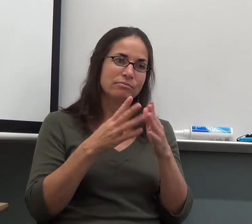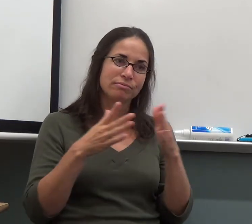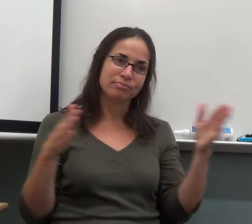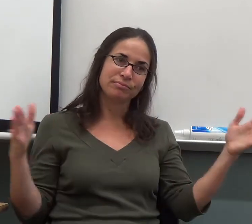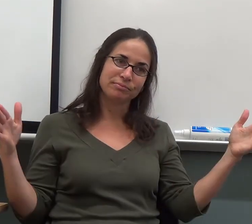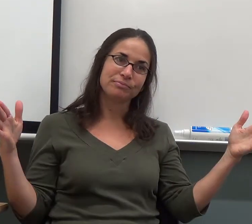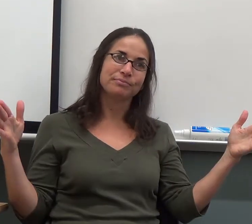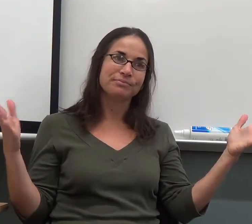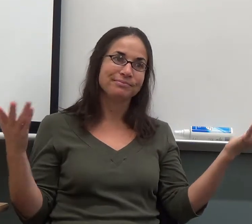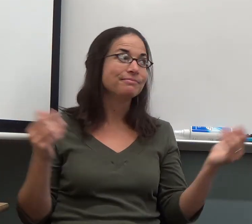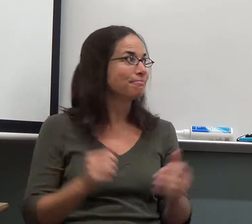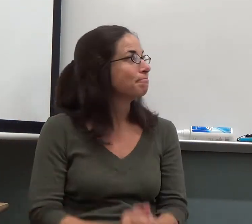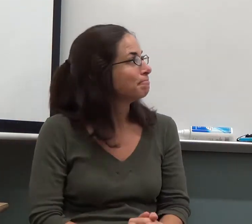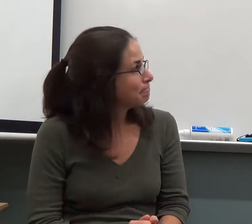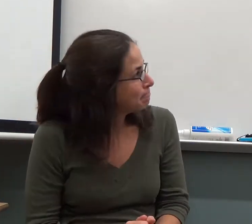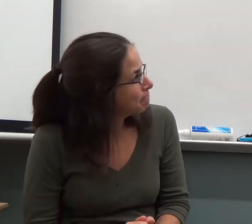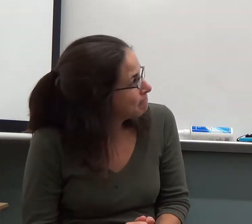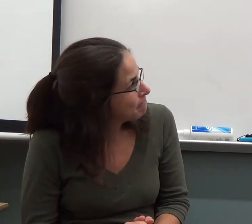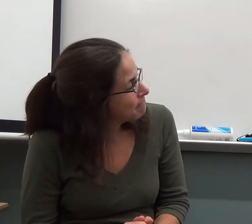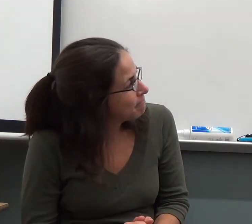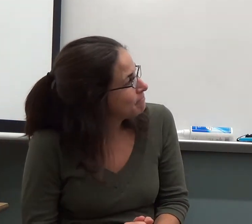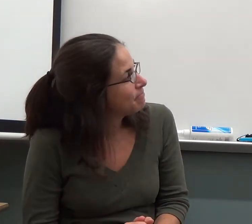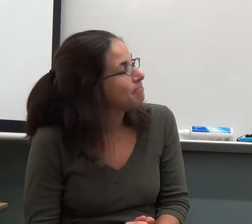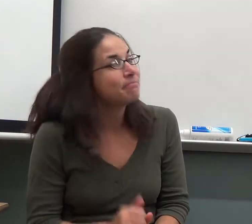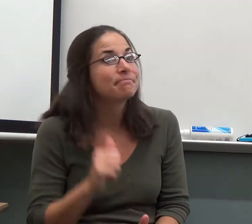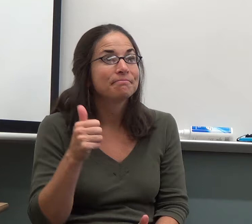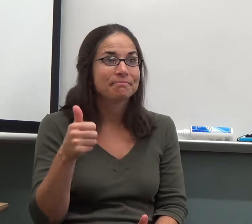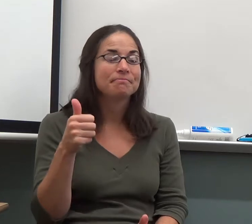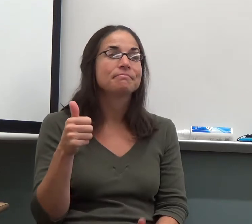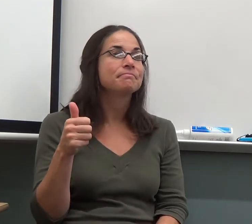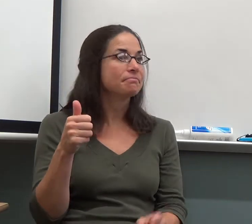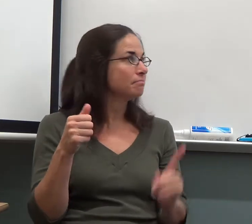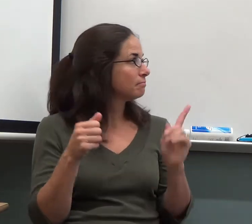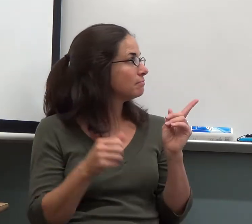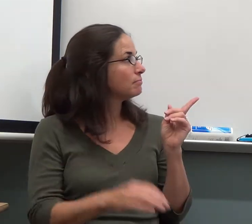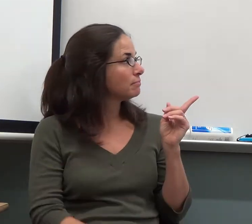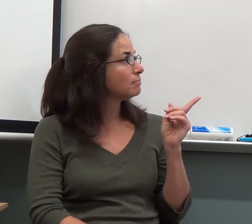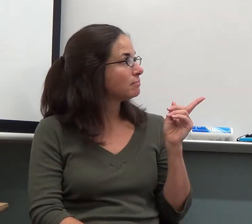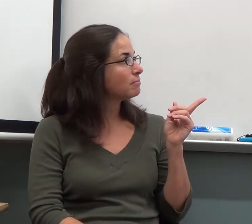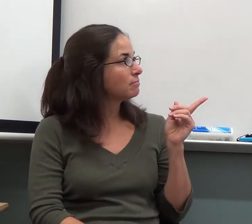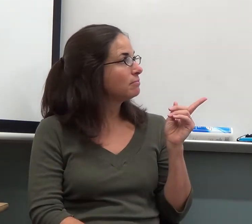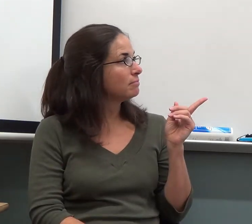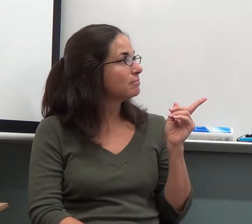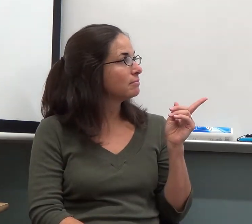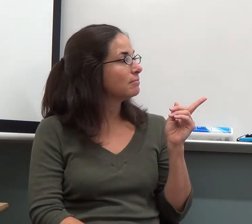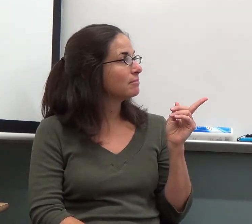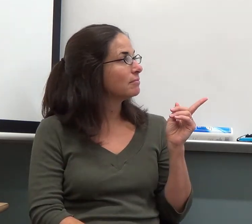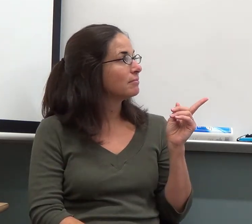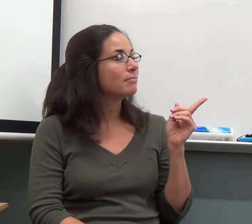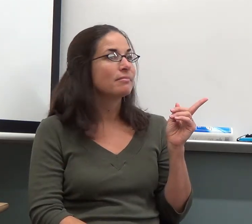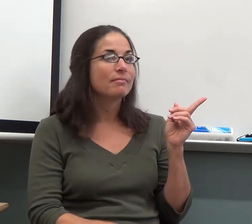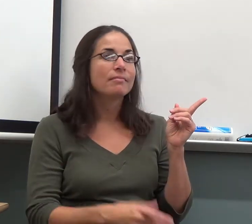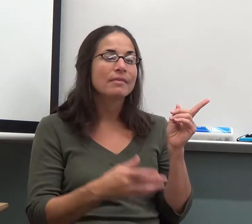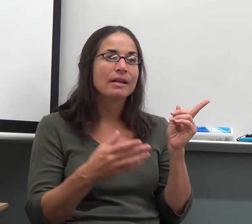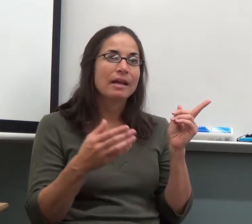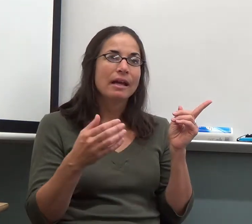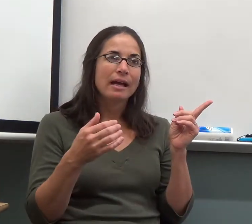Okay. Does this imply a negative tone?